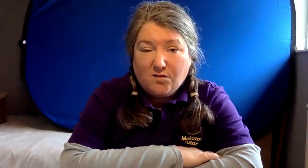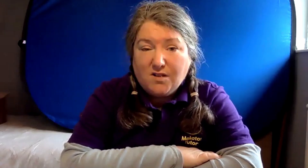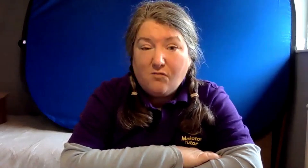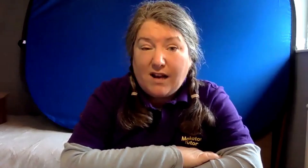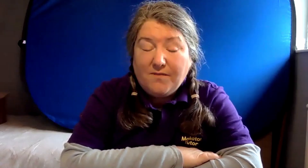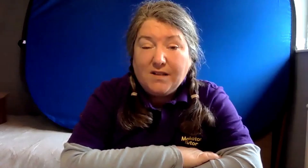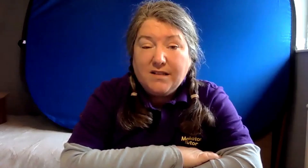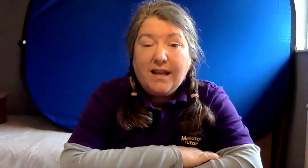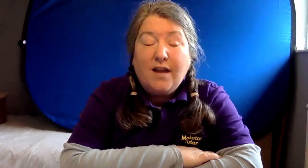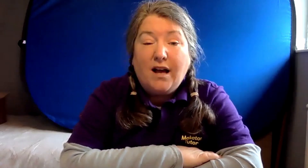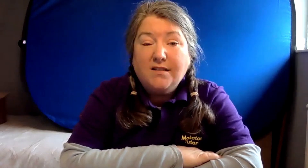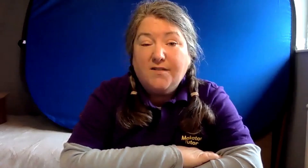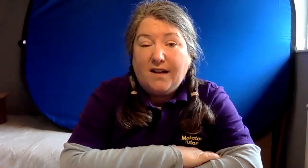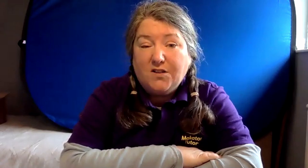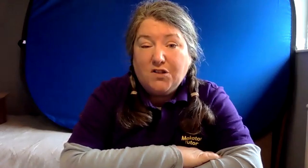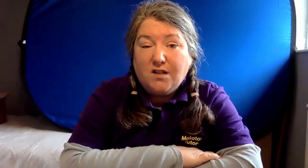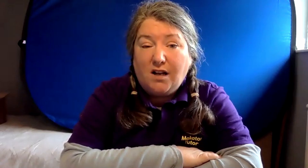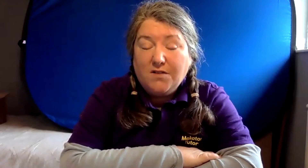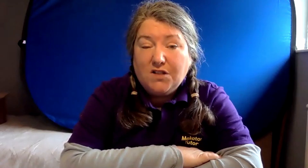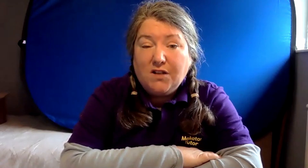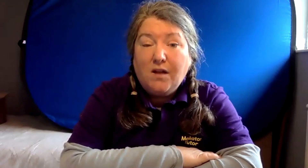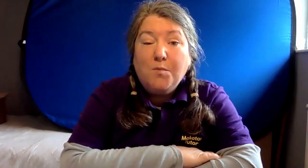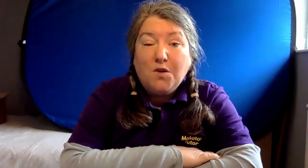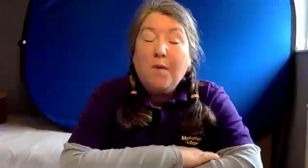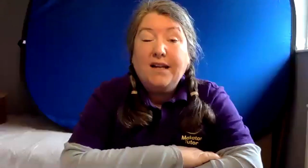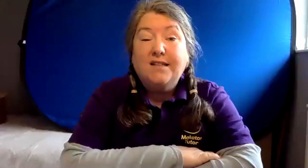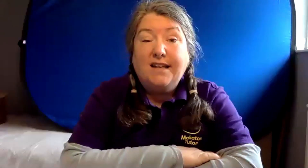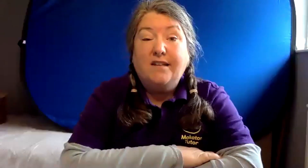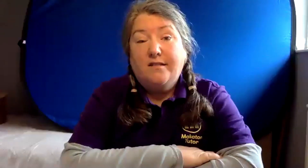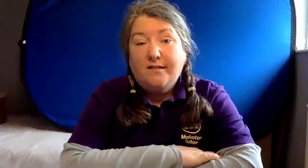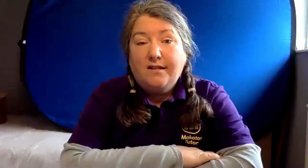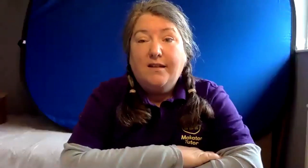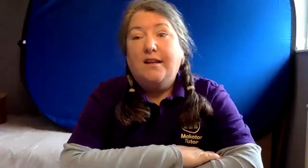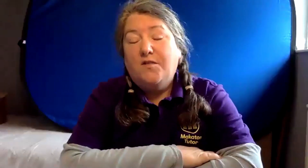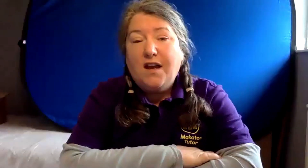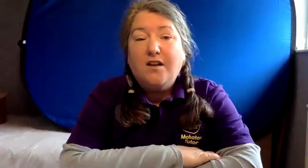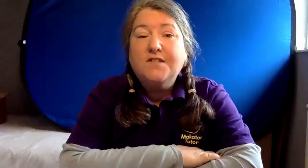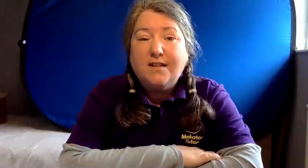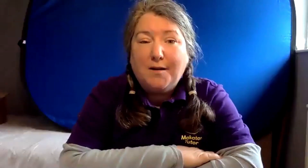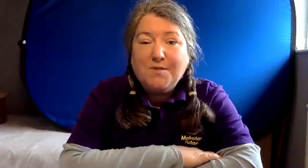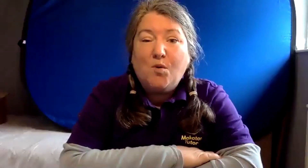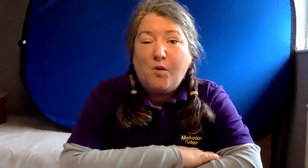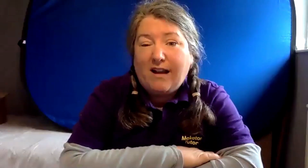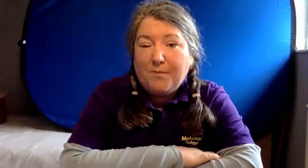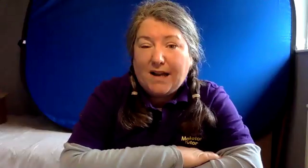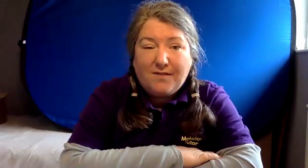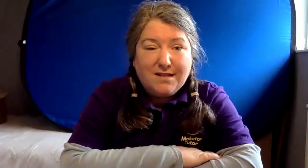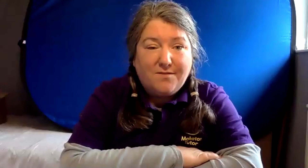so relevant as to find a tutor close to you, but you might, in the after times when we're back face to